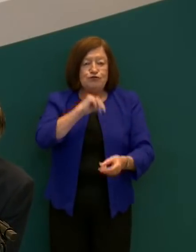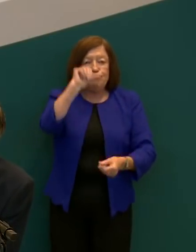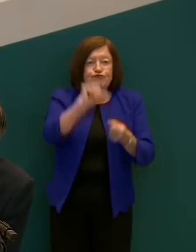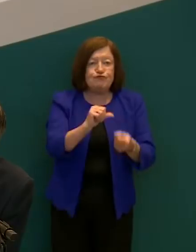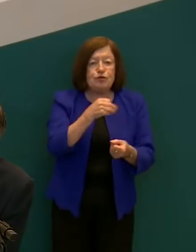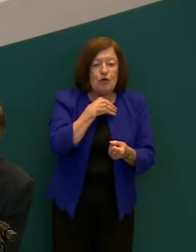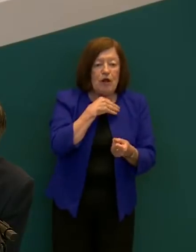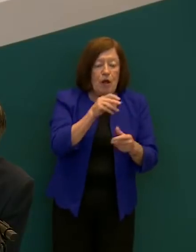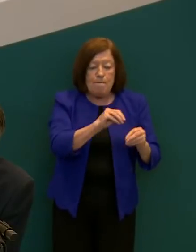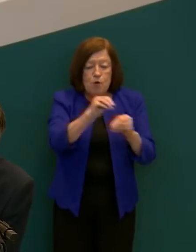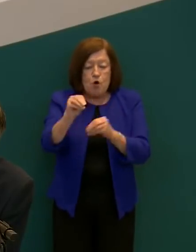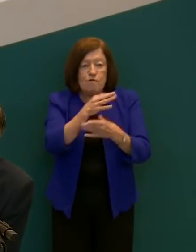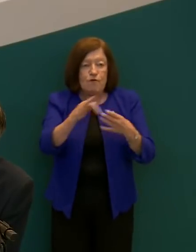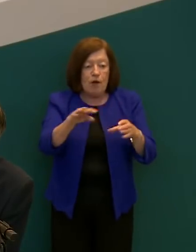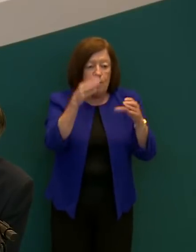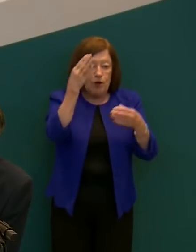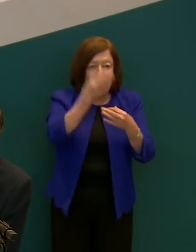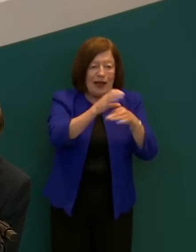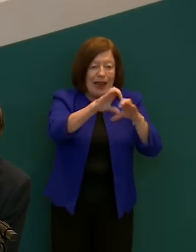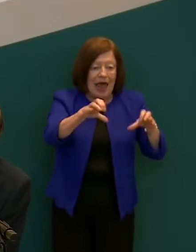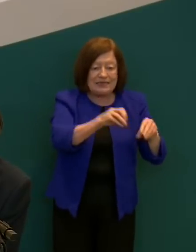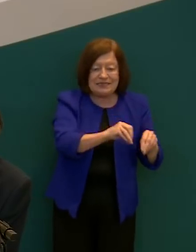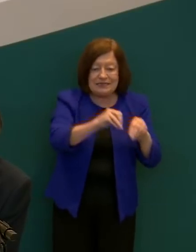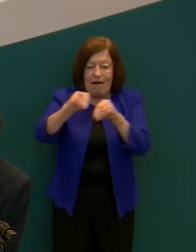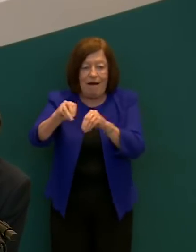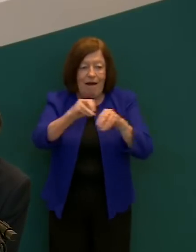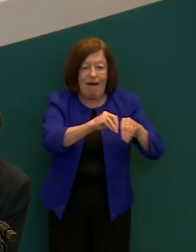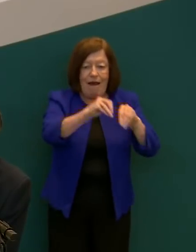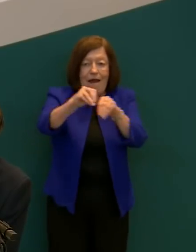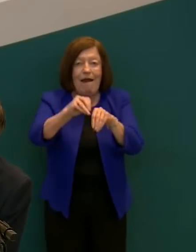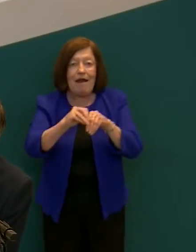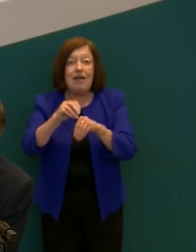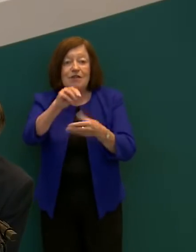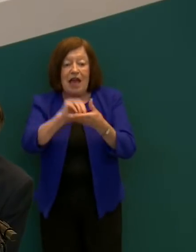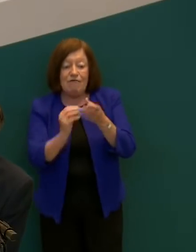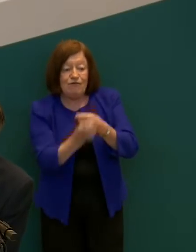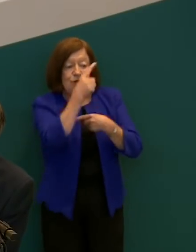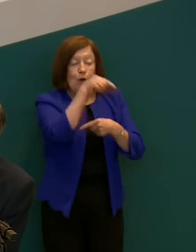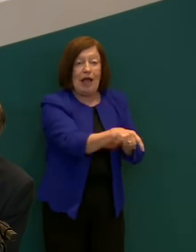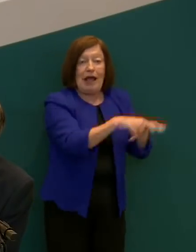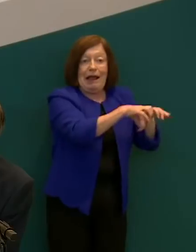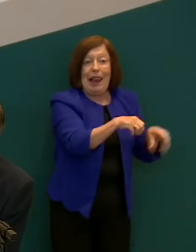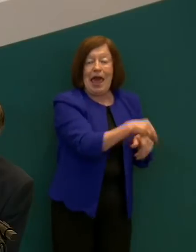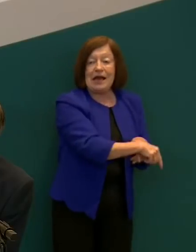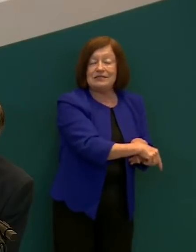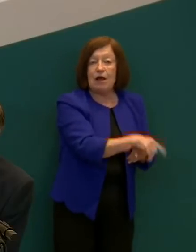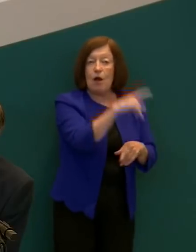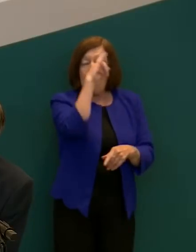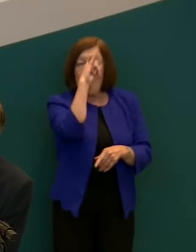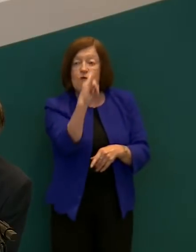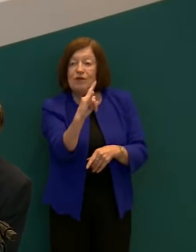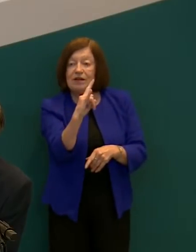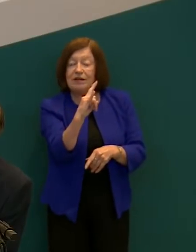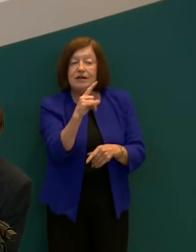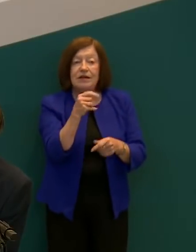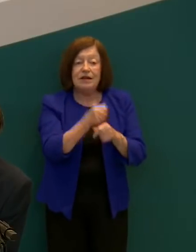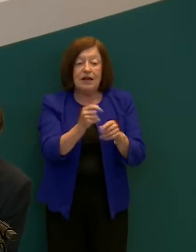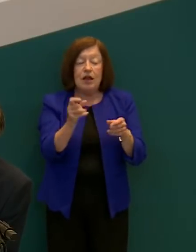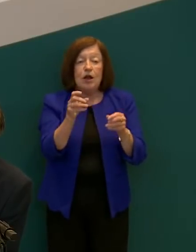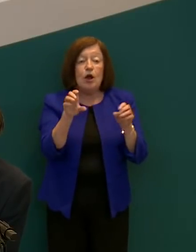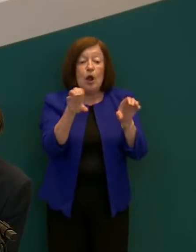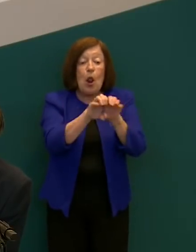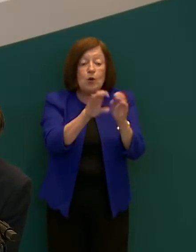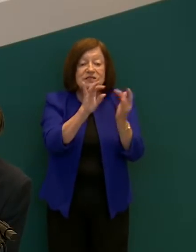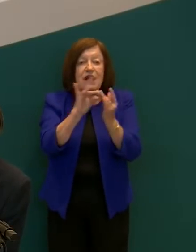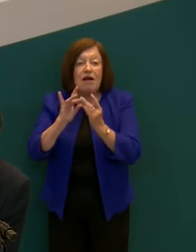movement between classes, for example, so that if you do have a case in a class, hopefully in terms of close contacts, it